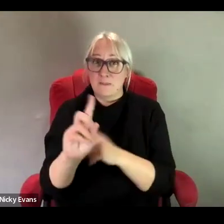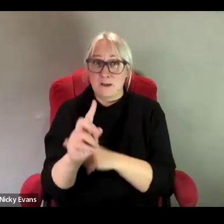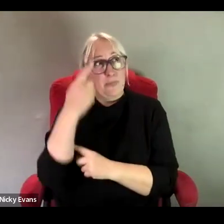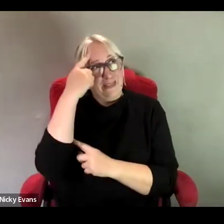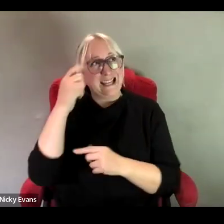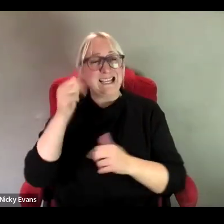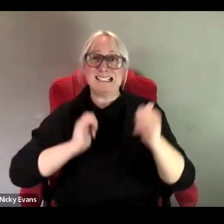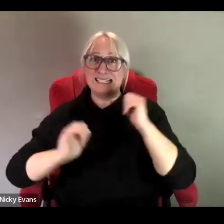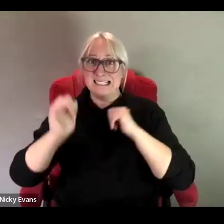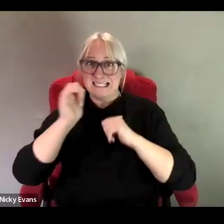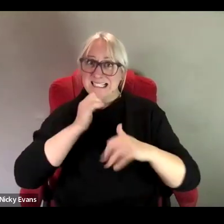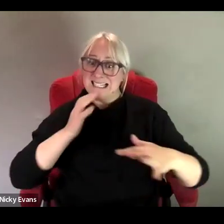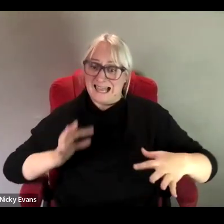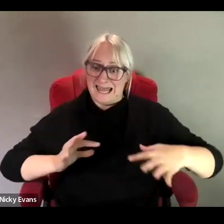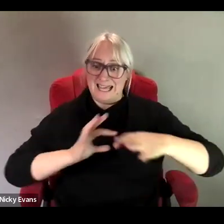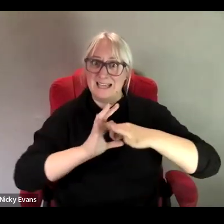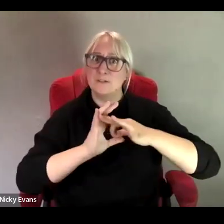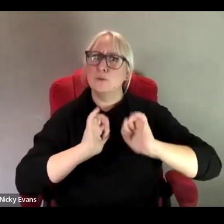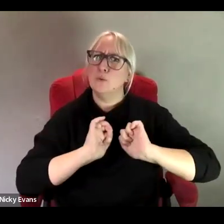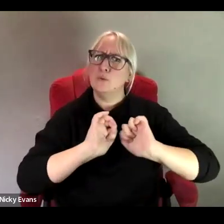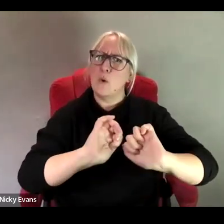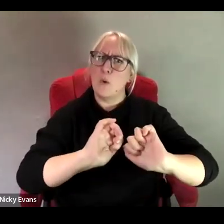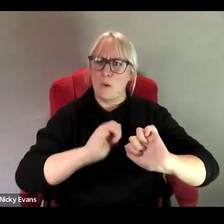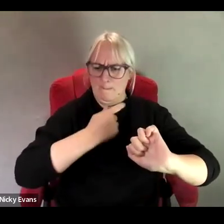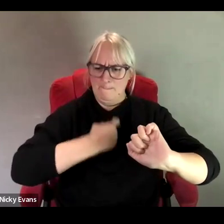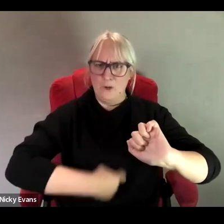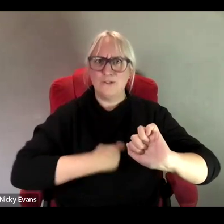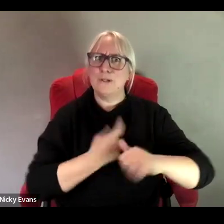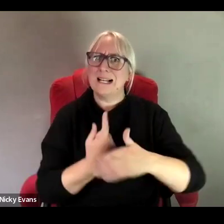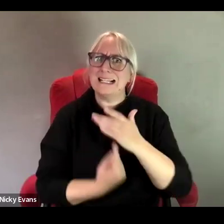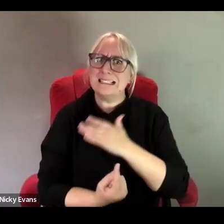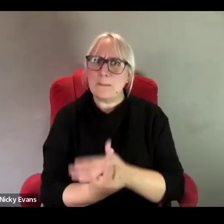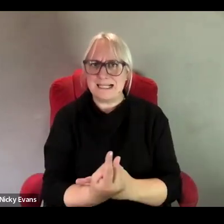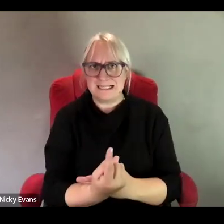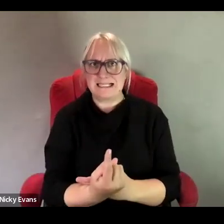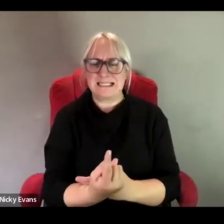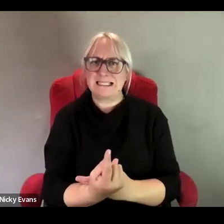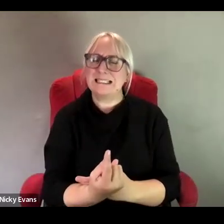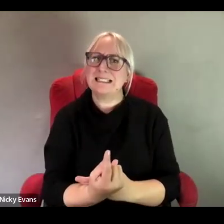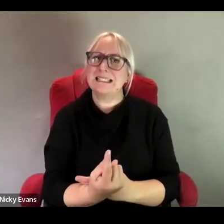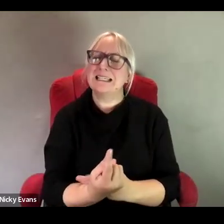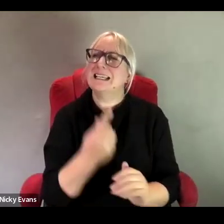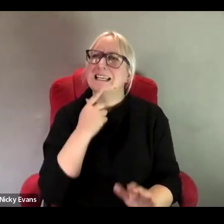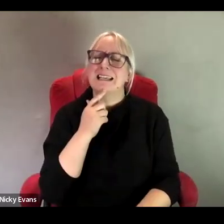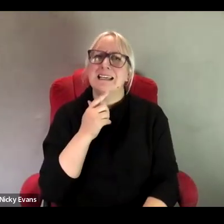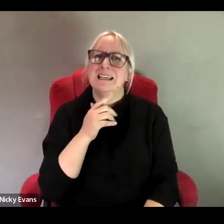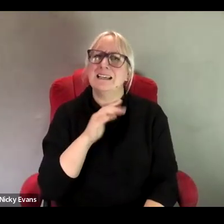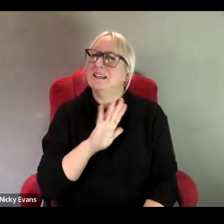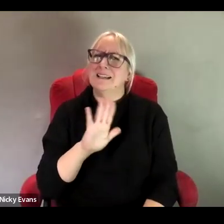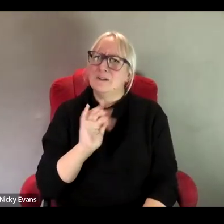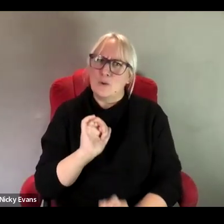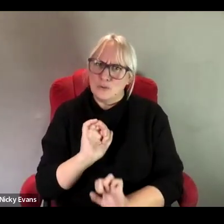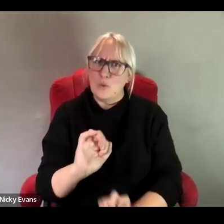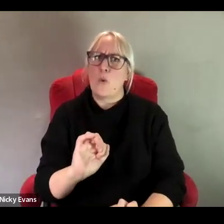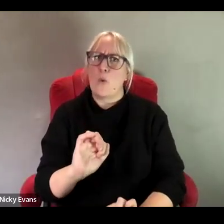in your personal independence and not your autonomy, that you can